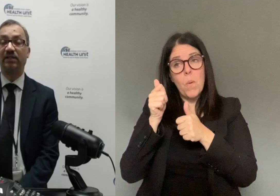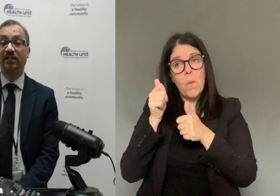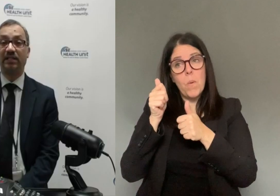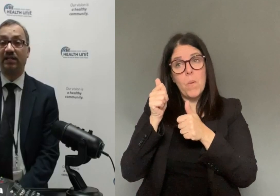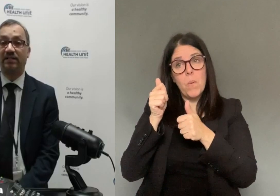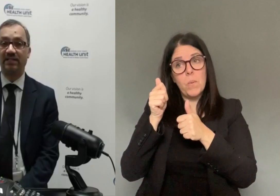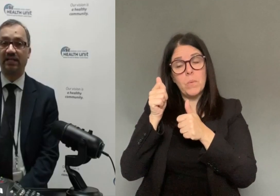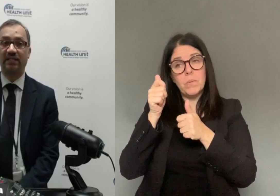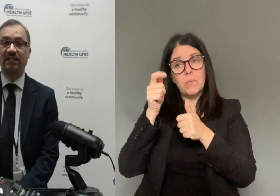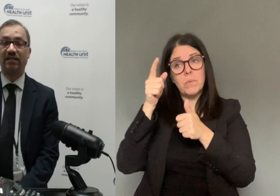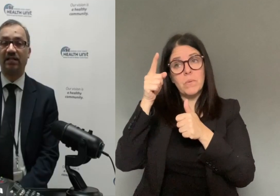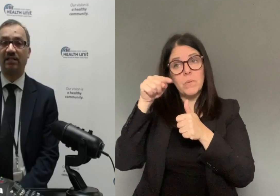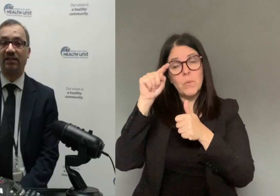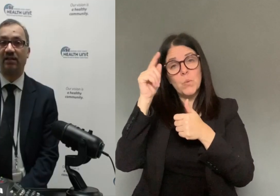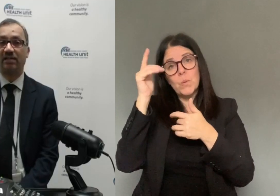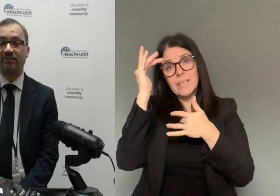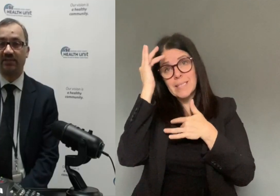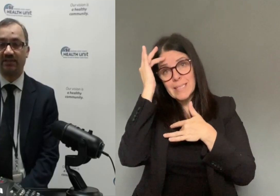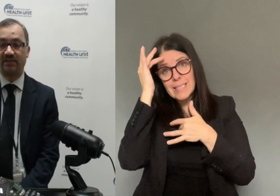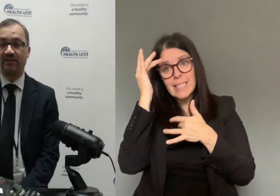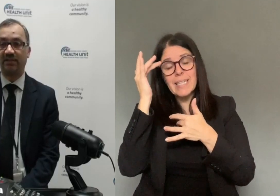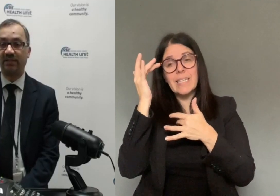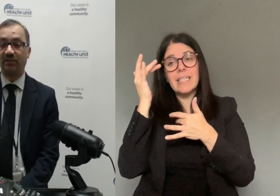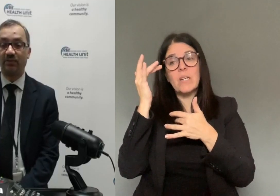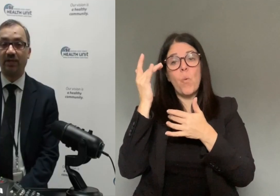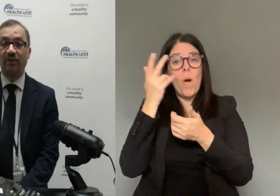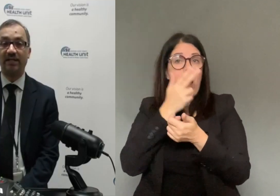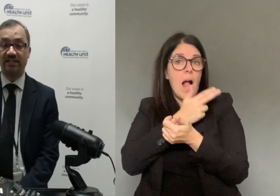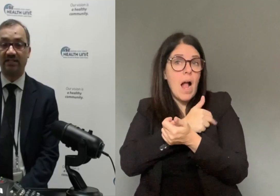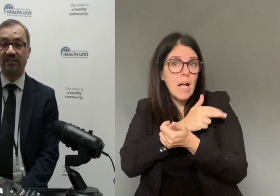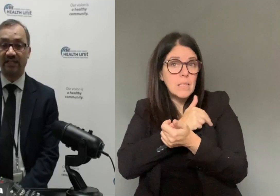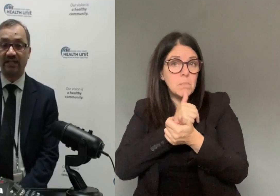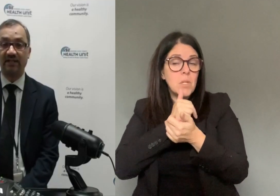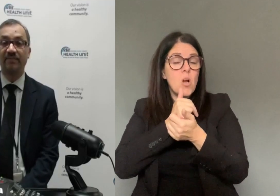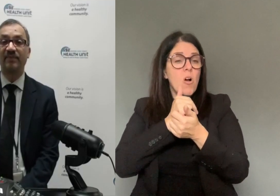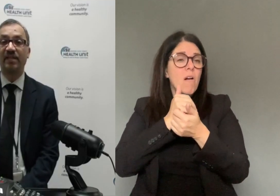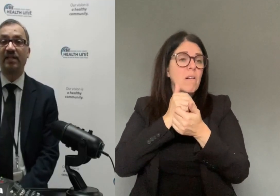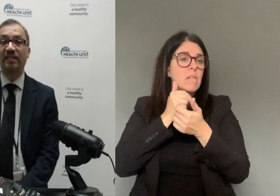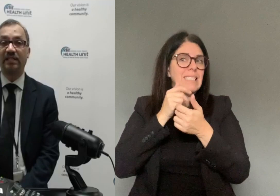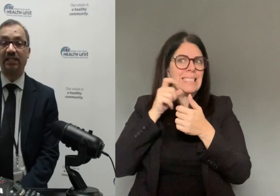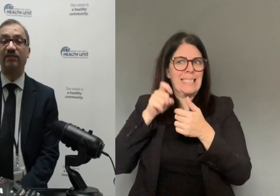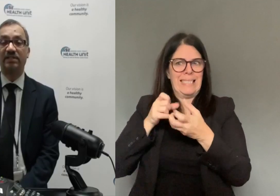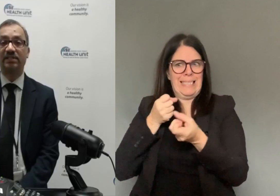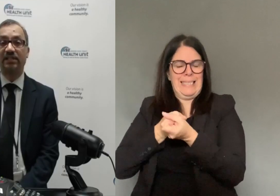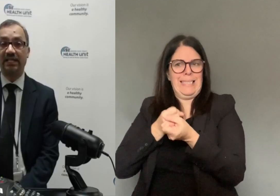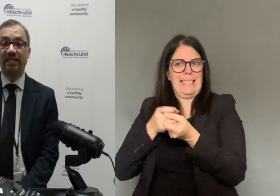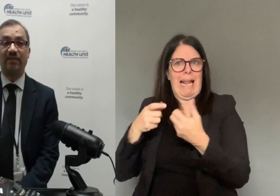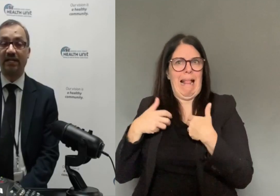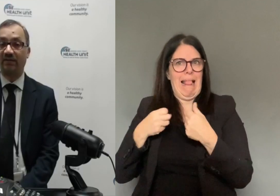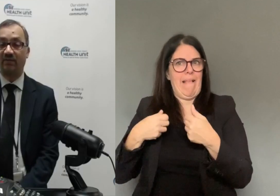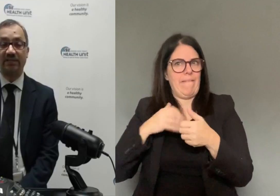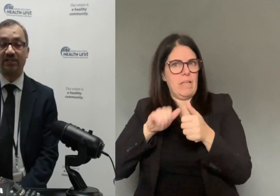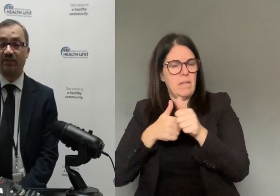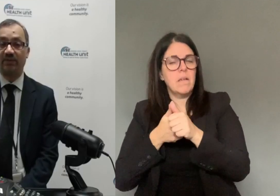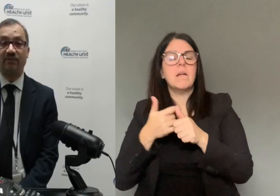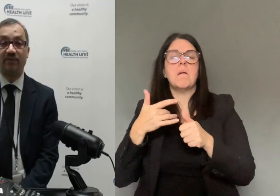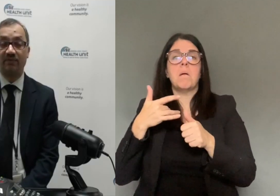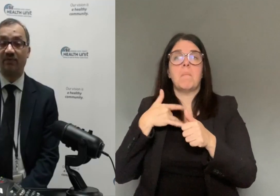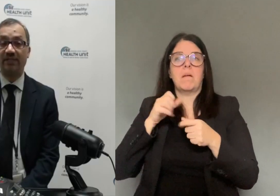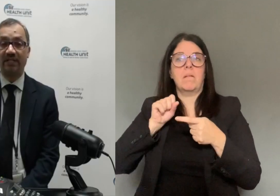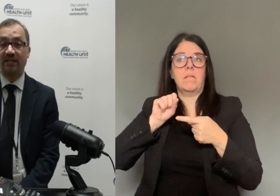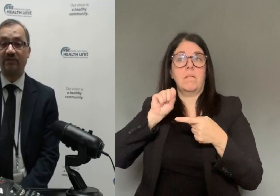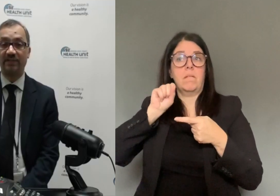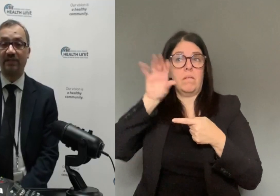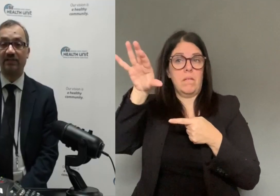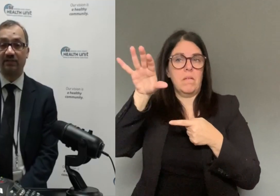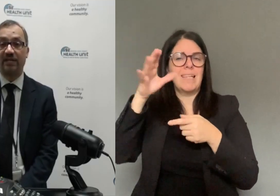actually that are sick, that are in the hospitals, or who requires additional care, their results are getting back within 24 to